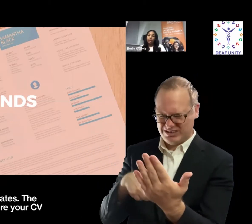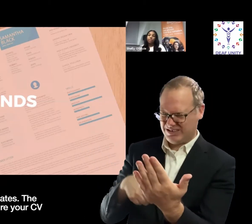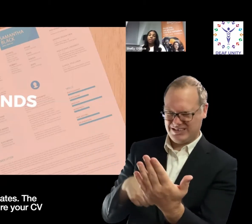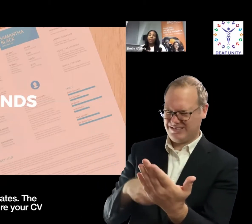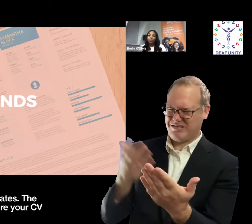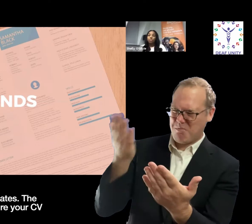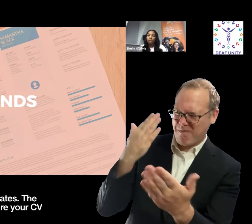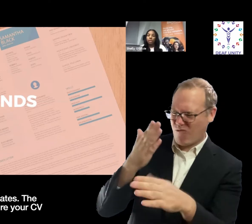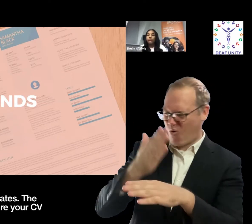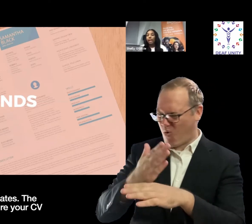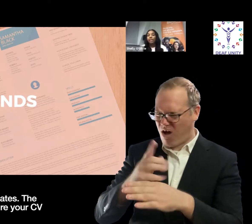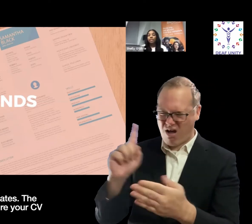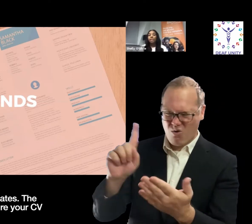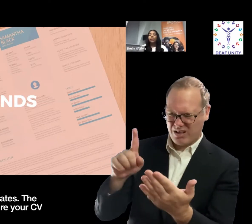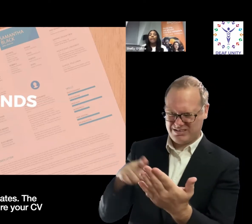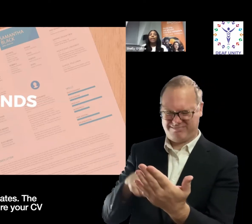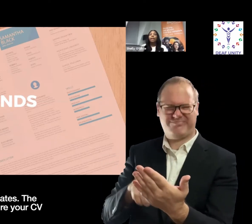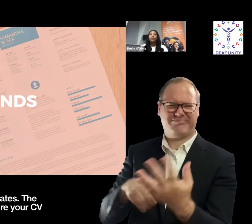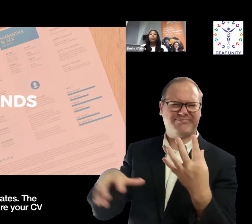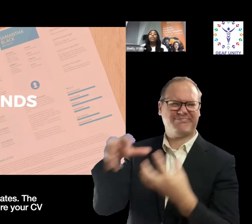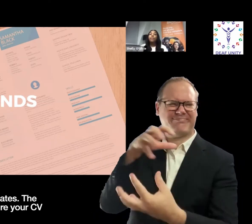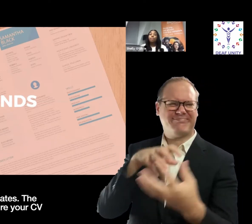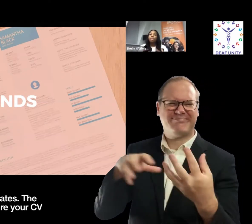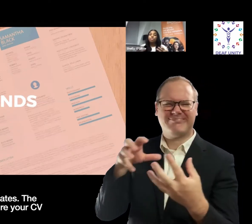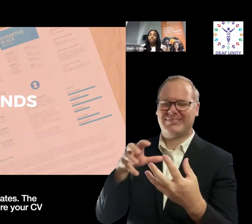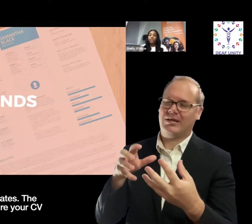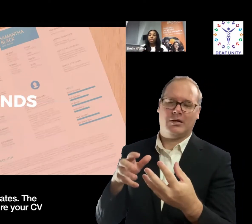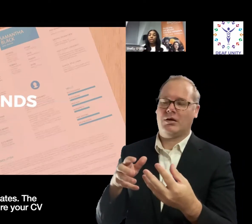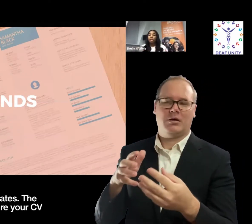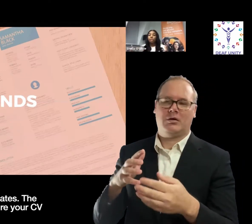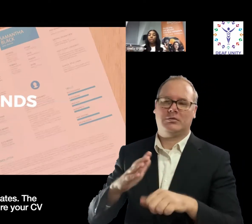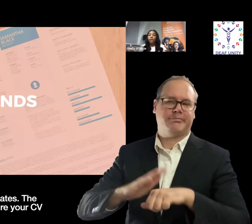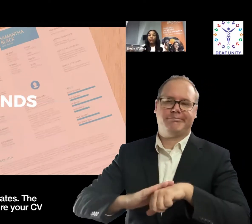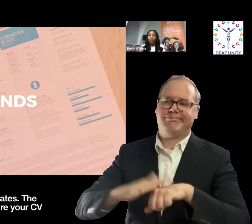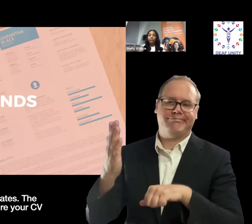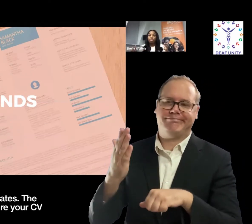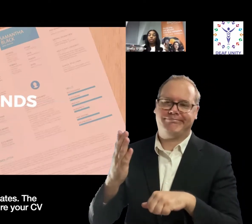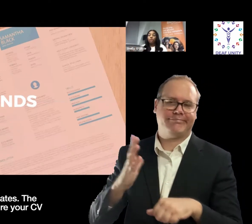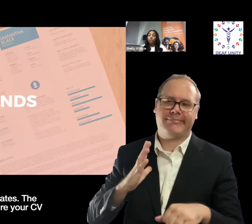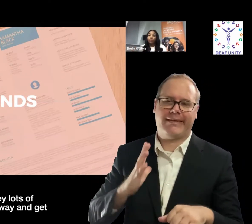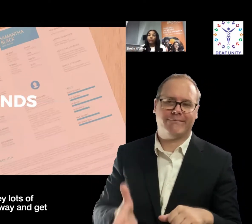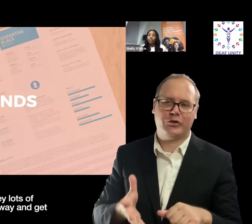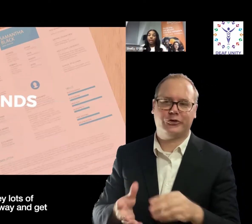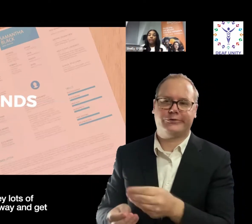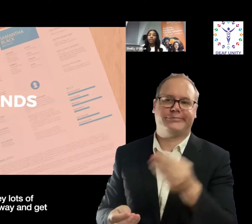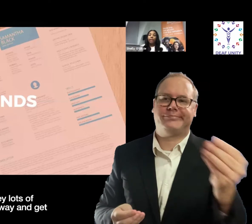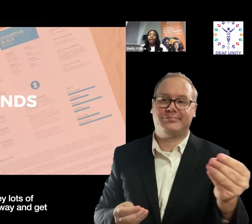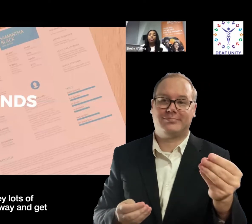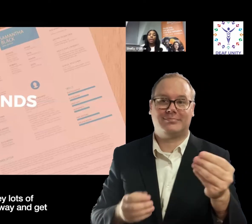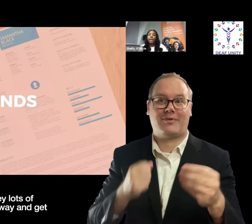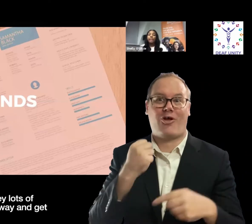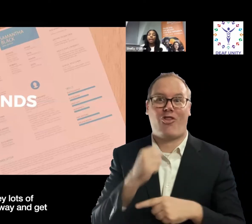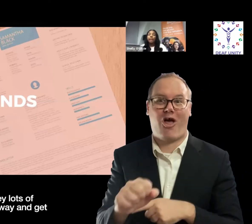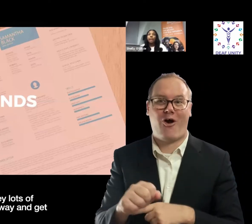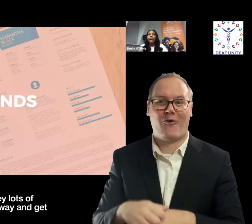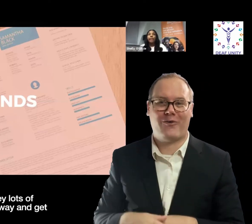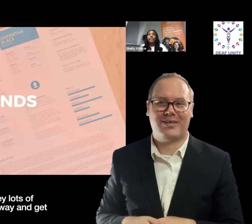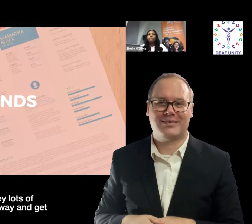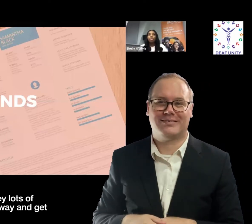employers value most in candidates. The way that you position and structure your CV